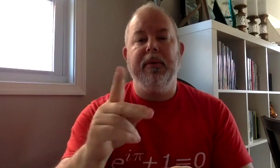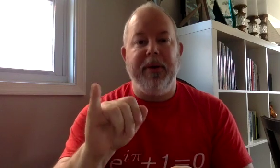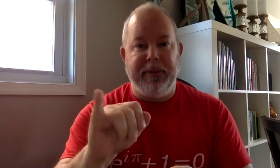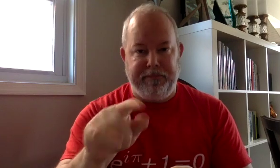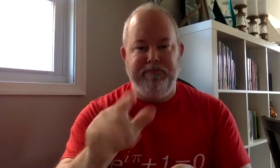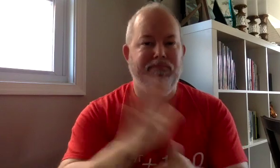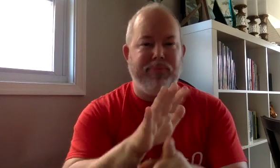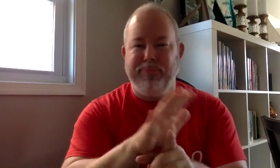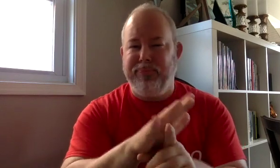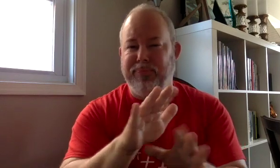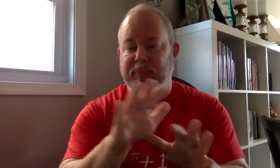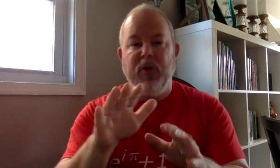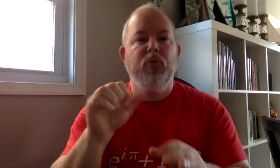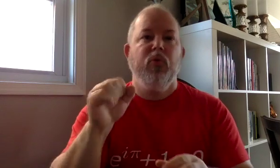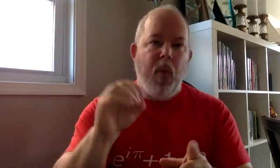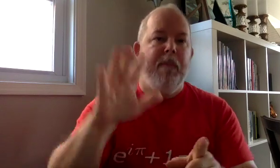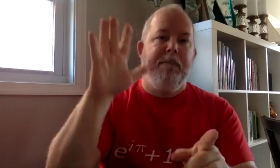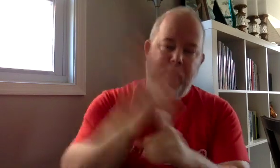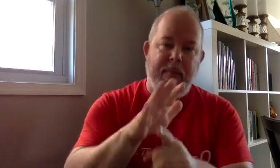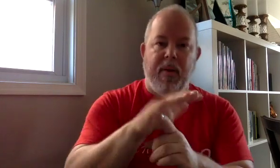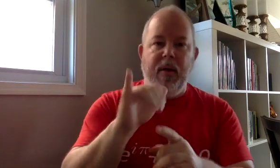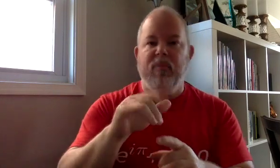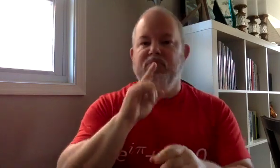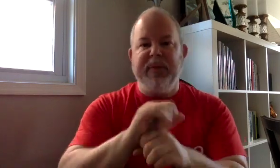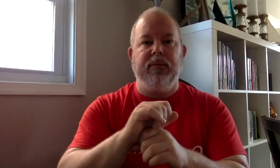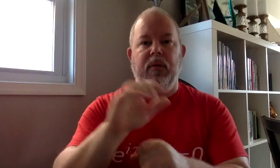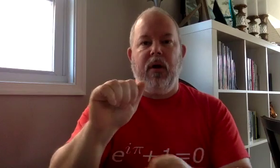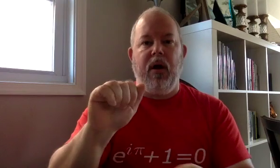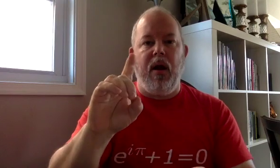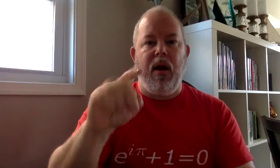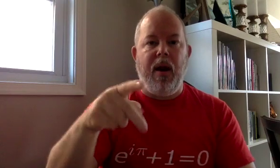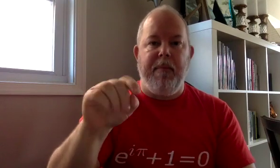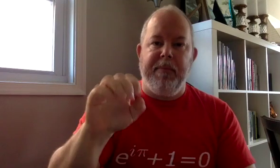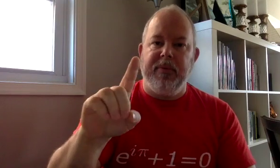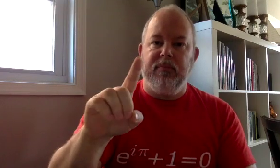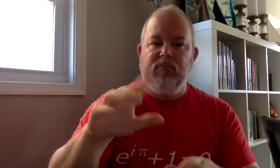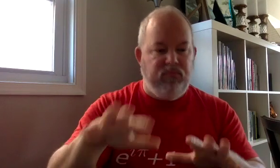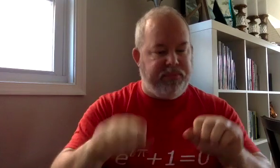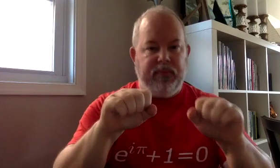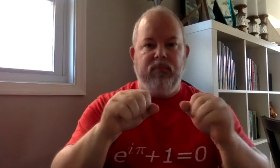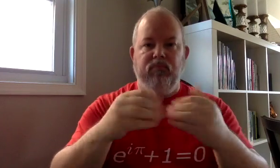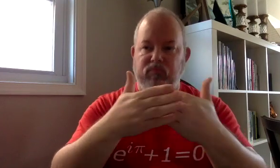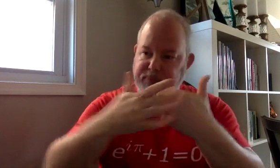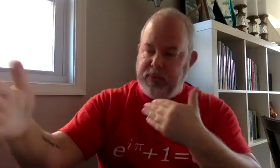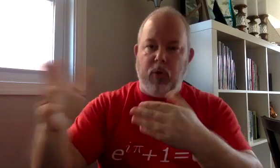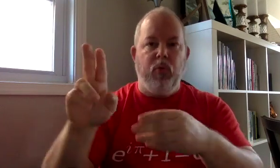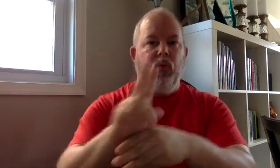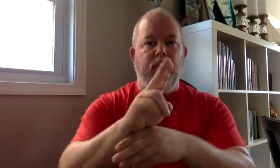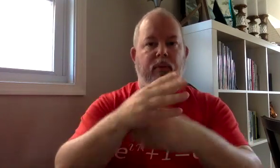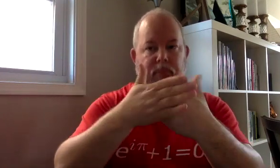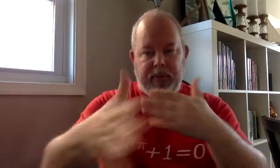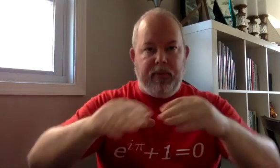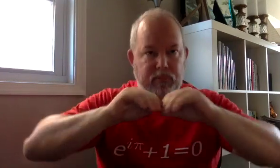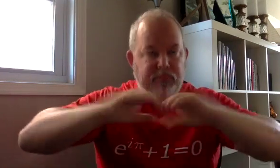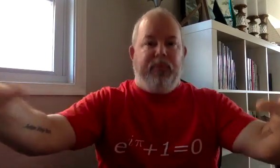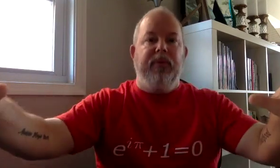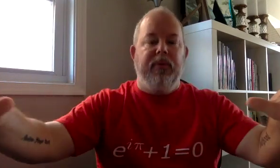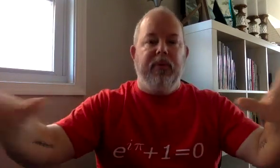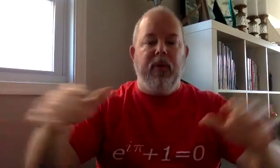and the Pentagon is saying that U.S. troops who were at that facility on the training mission left weeks ago. A bid by Russia